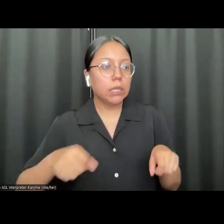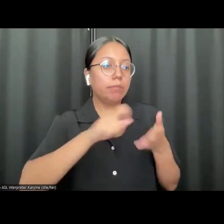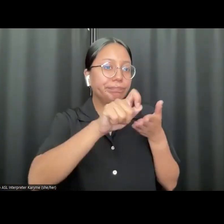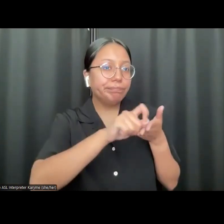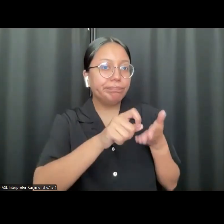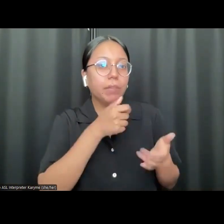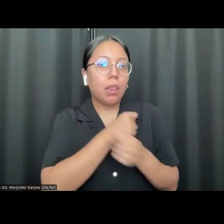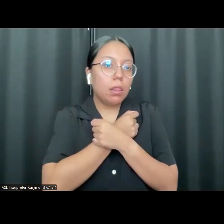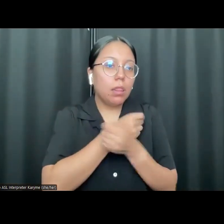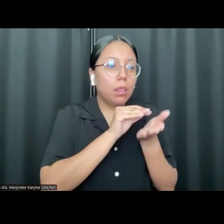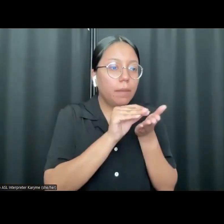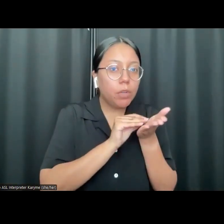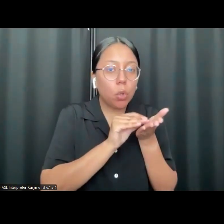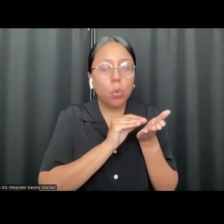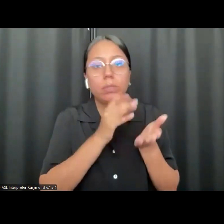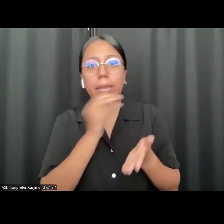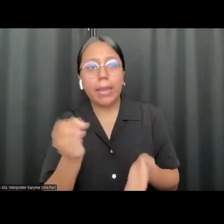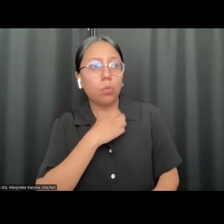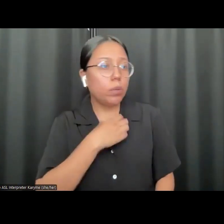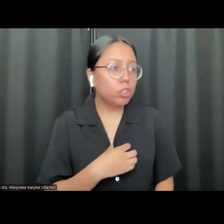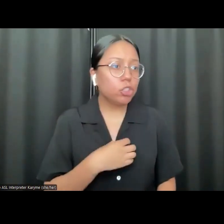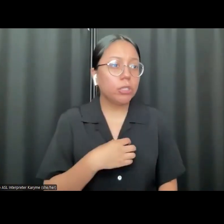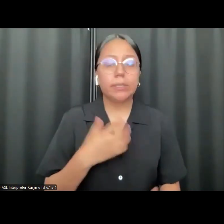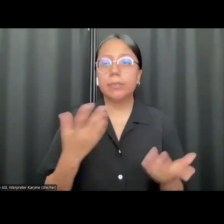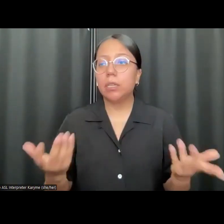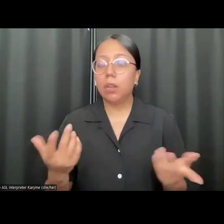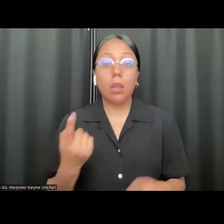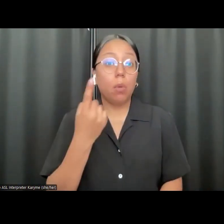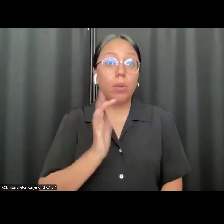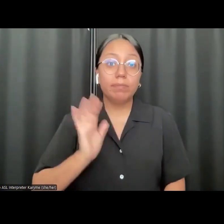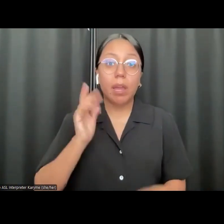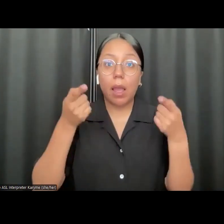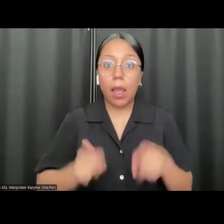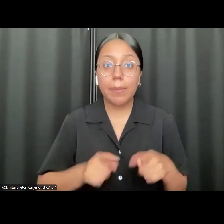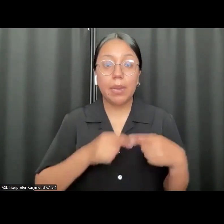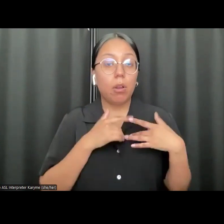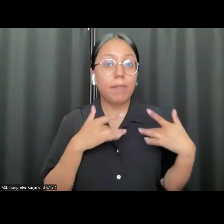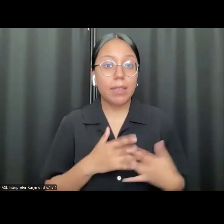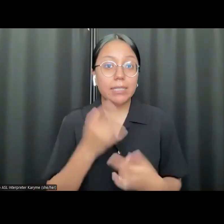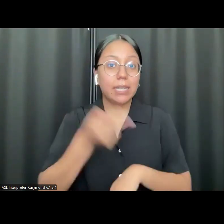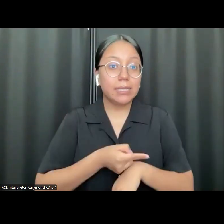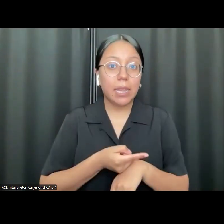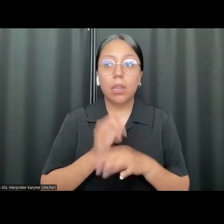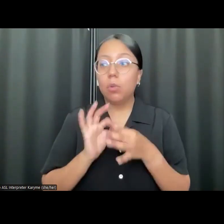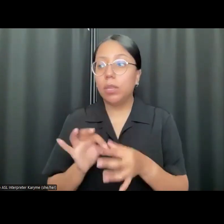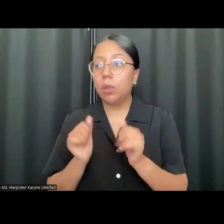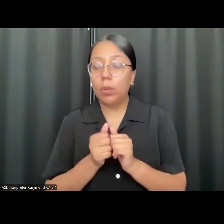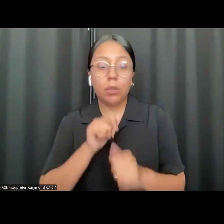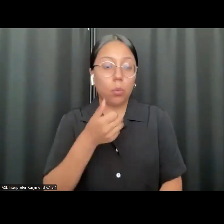our two big shows, one was on Valentine's Day and it was about queer and trans people of color love and disaster. And the other one was around